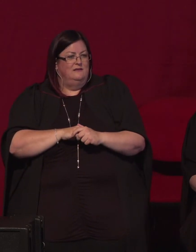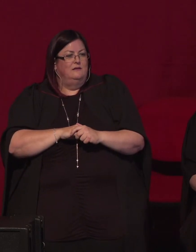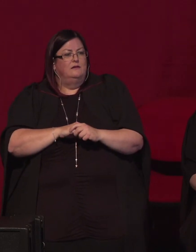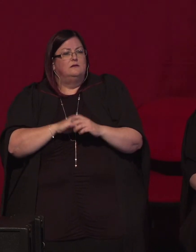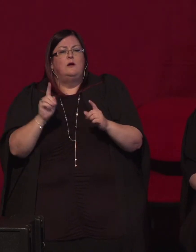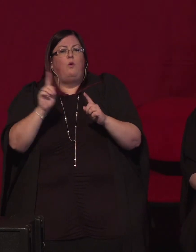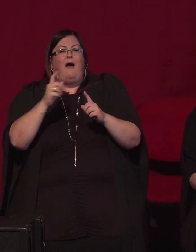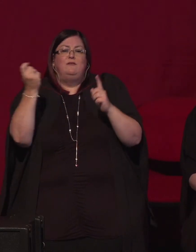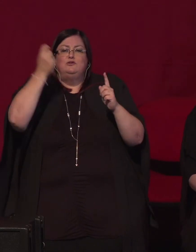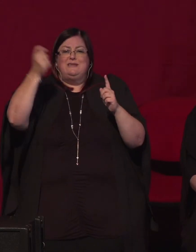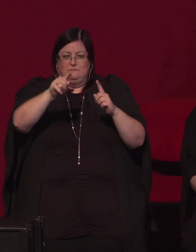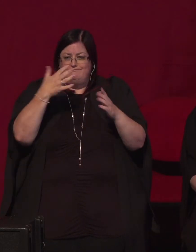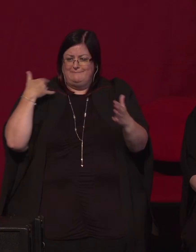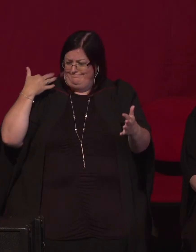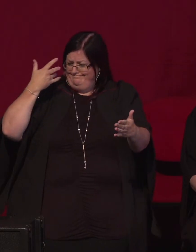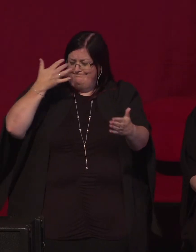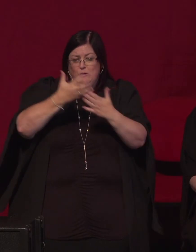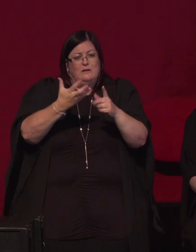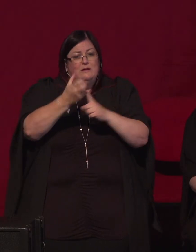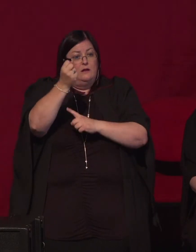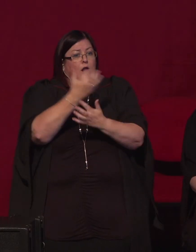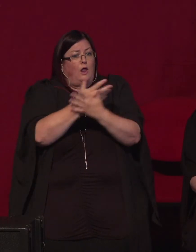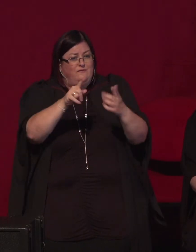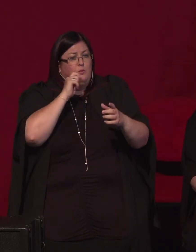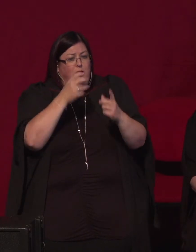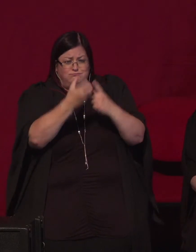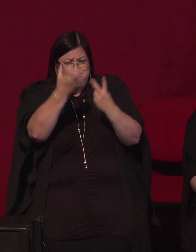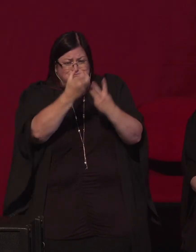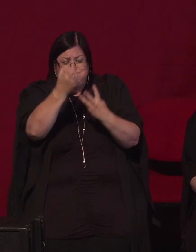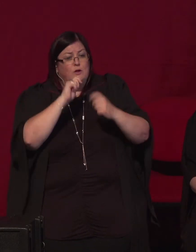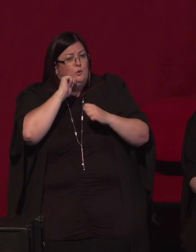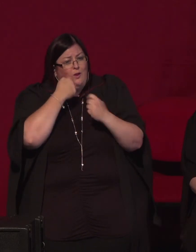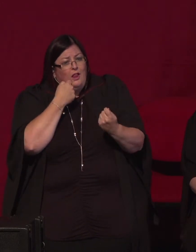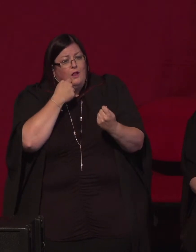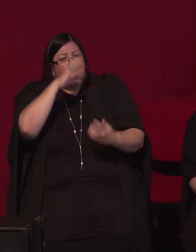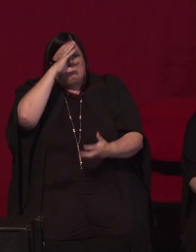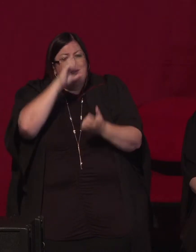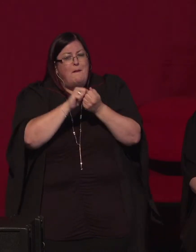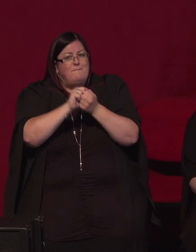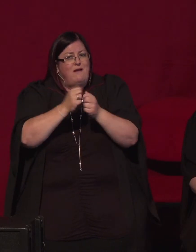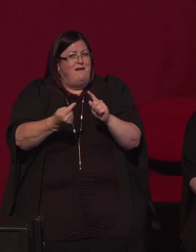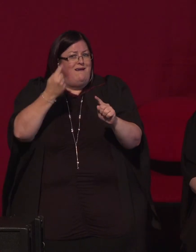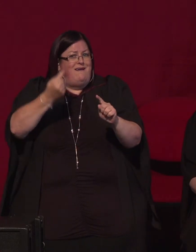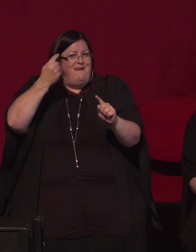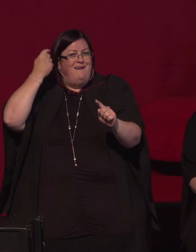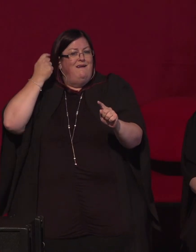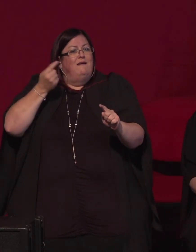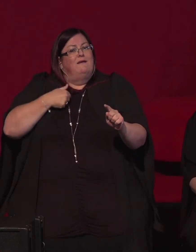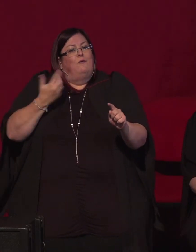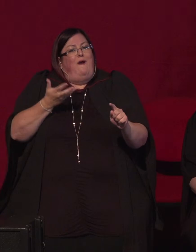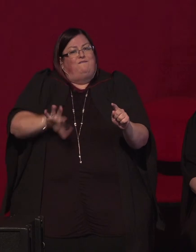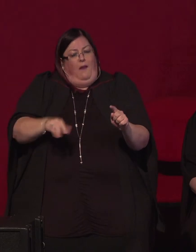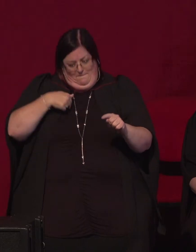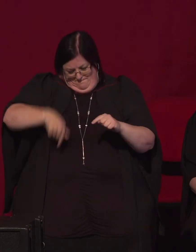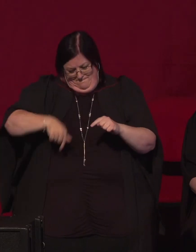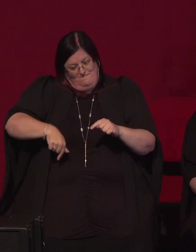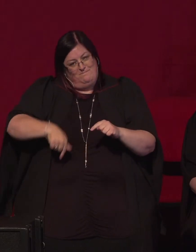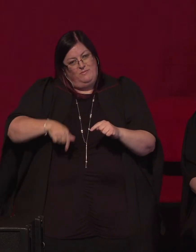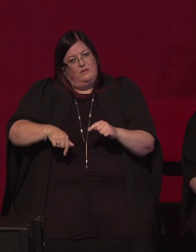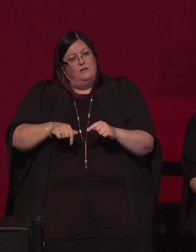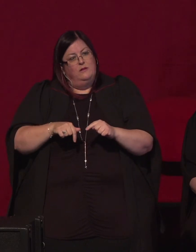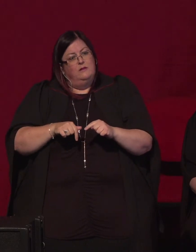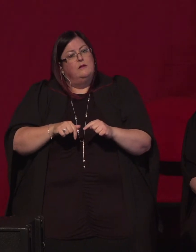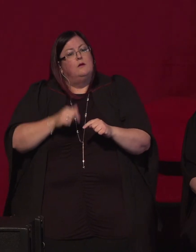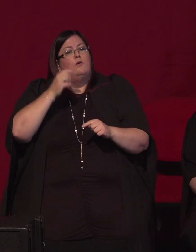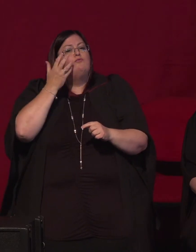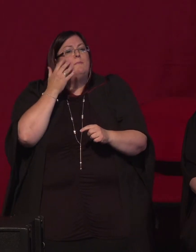Whatever success you achieve, and many of you will go on to achieve success, remember the places that have made you, and if you have the opportunity, give